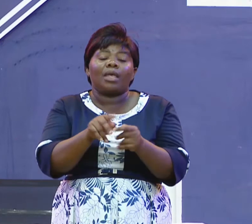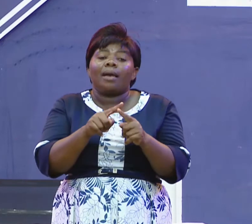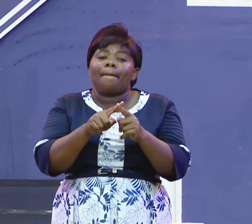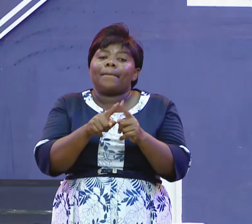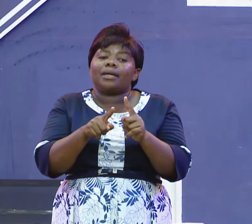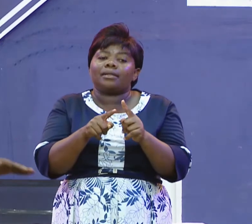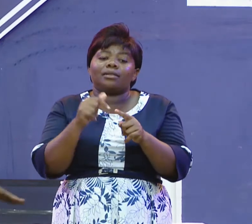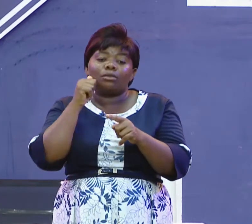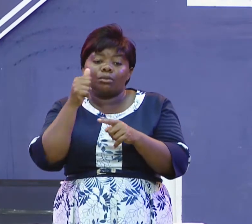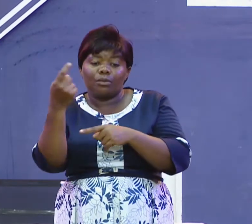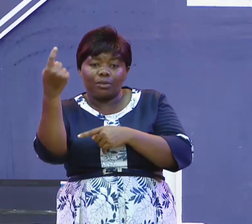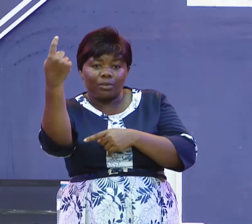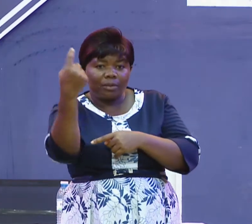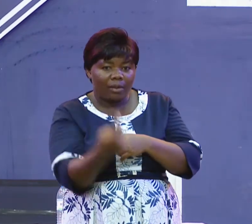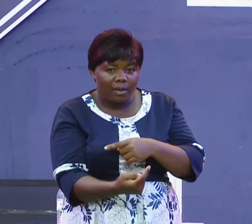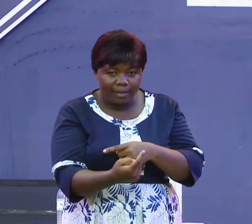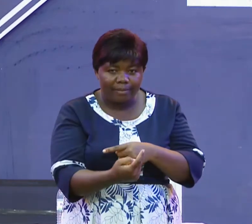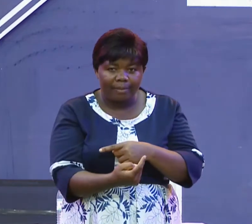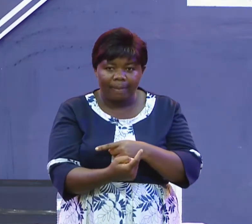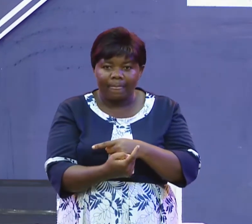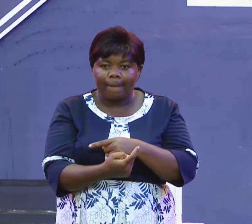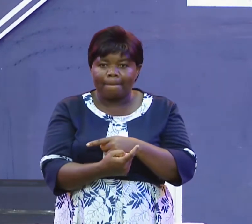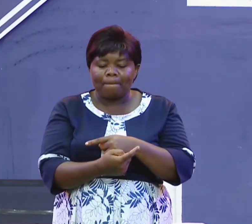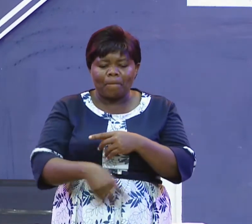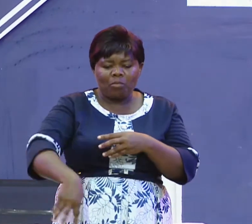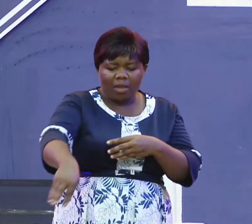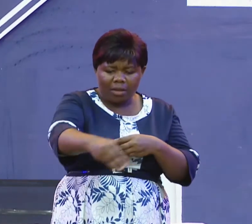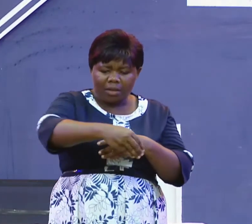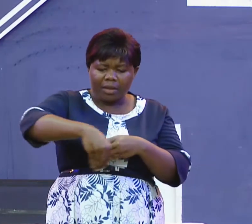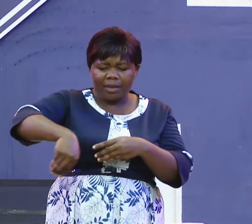But let's come tomorrow.